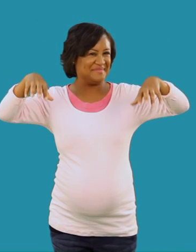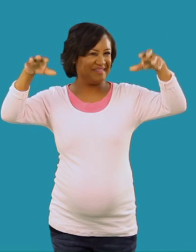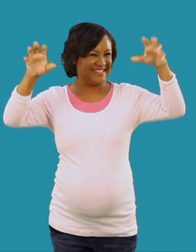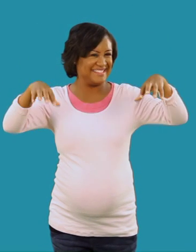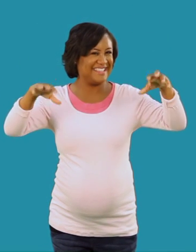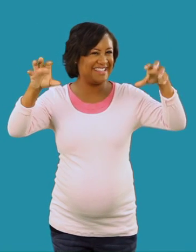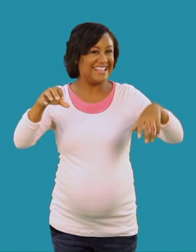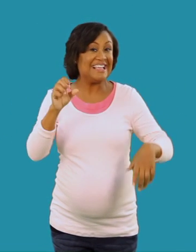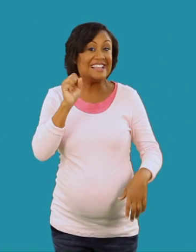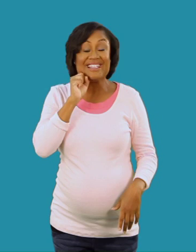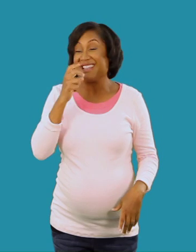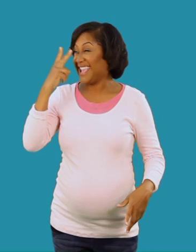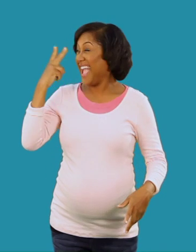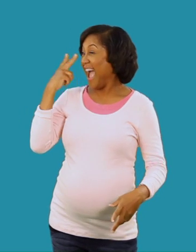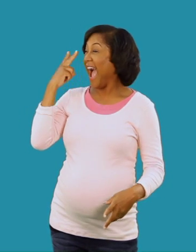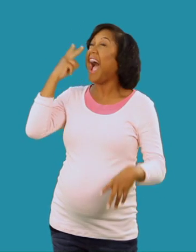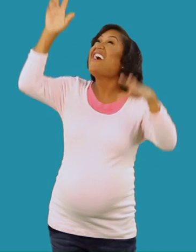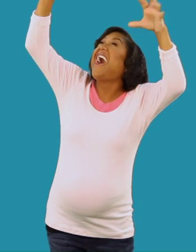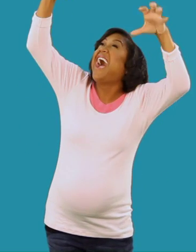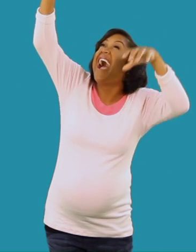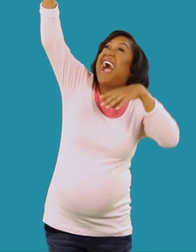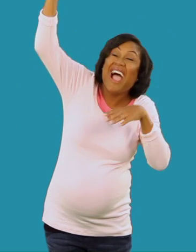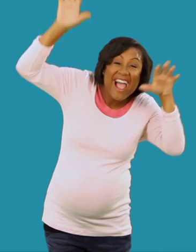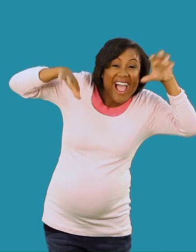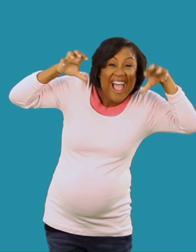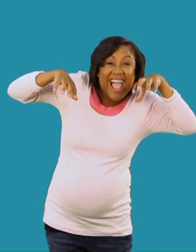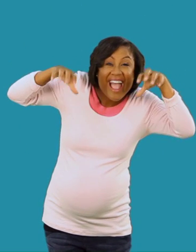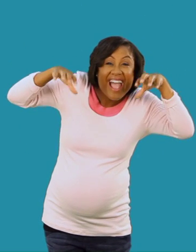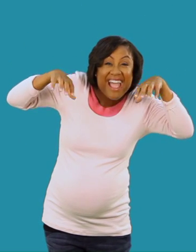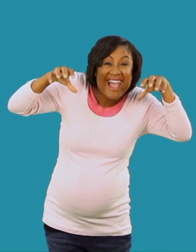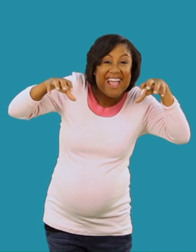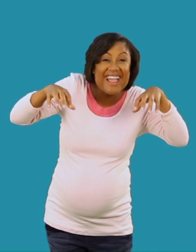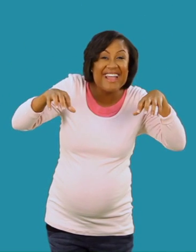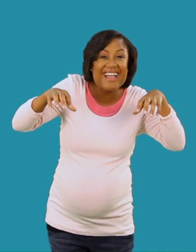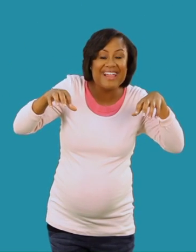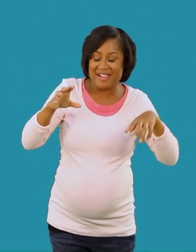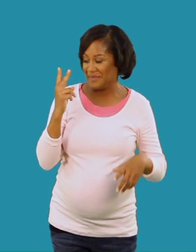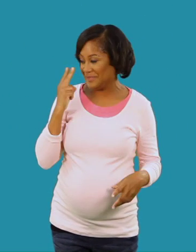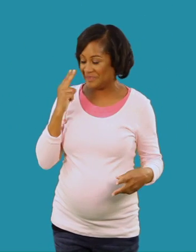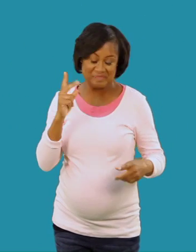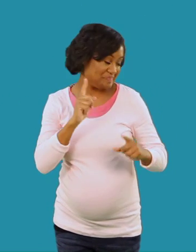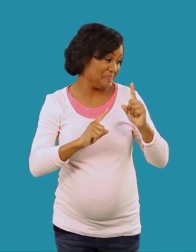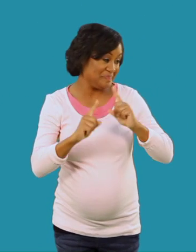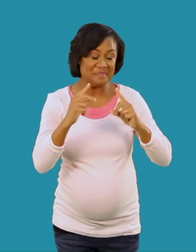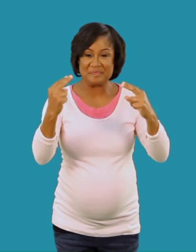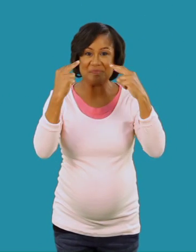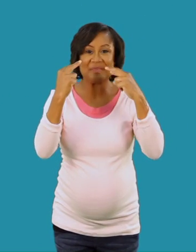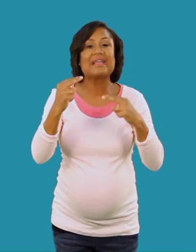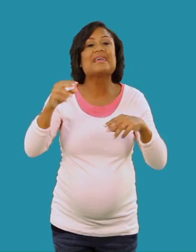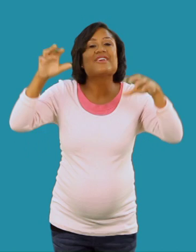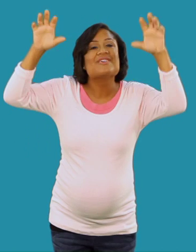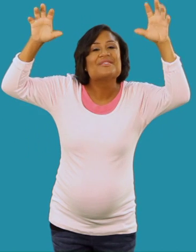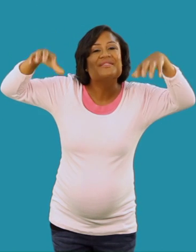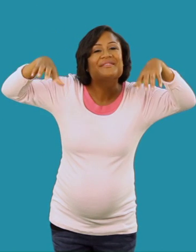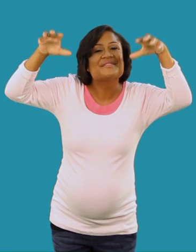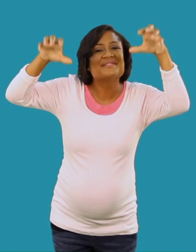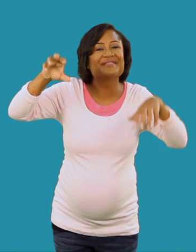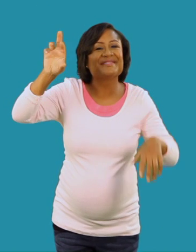the rain, says Shelly. She shows them the sign rain before